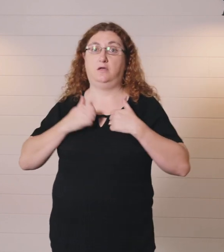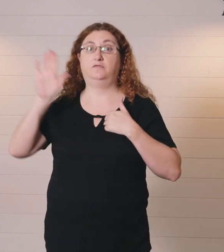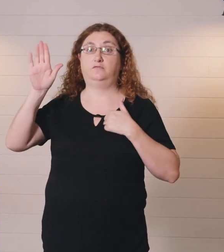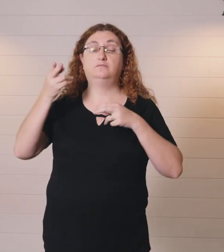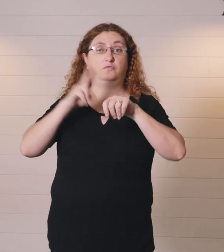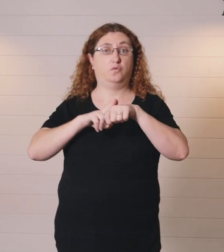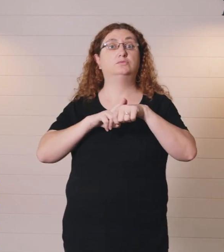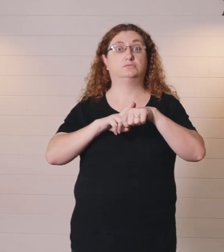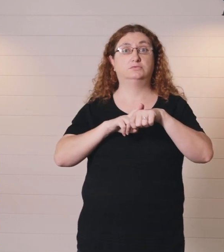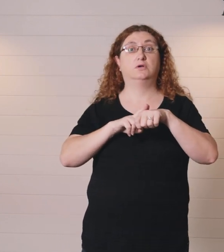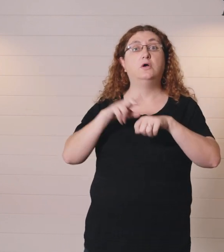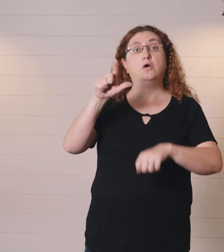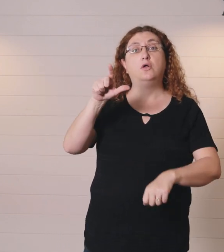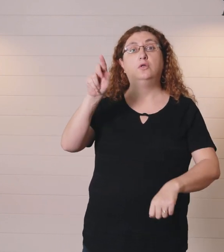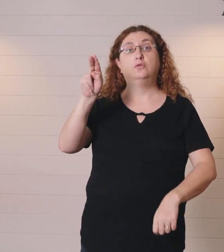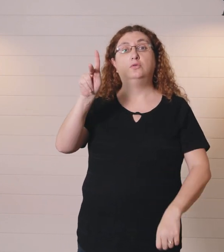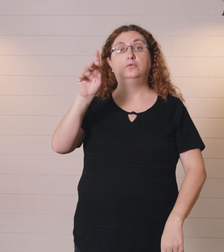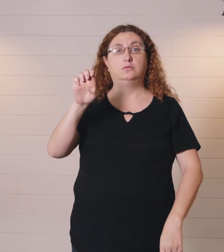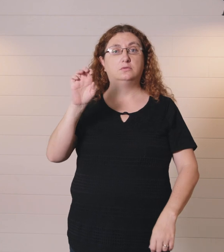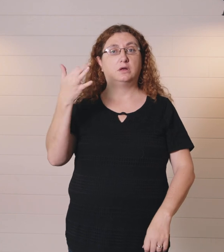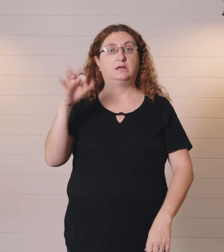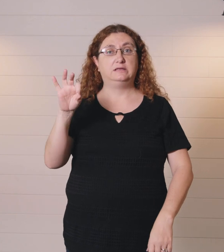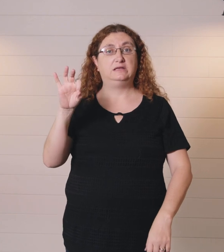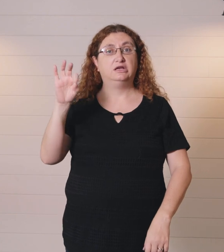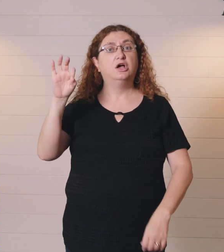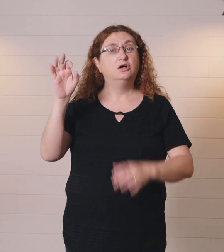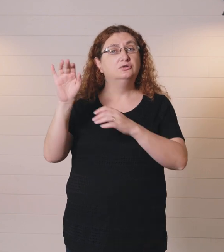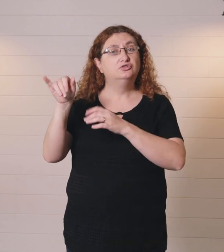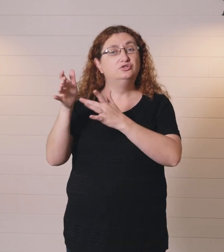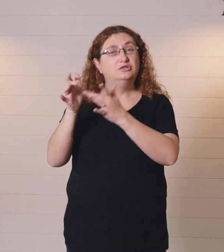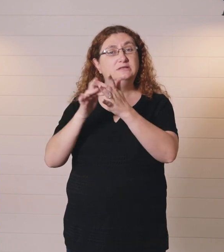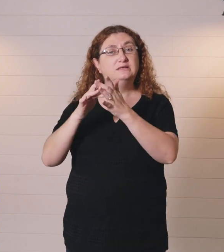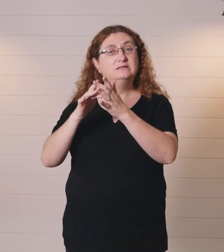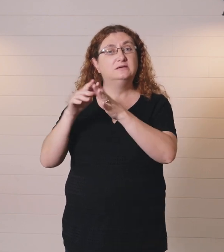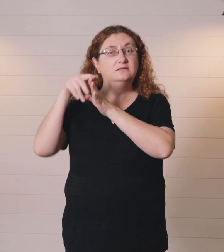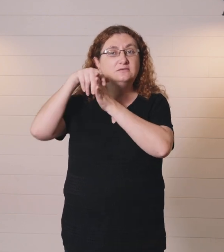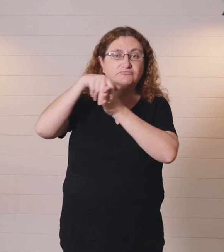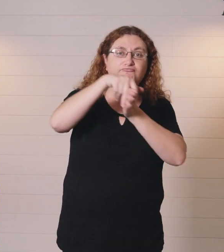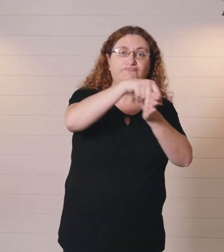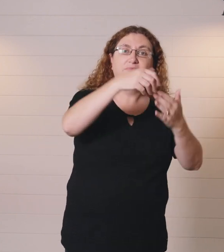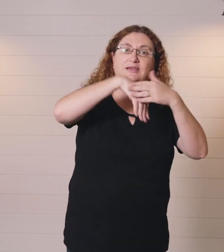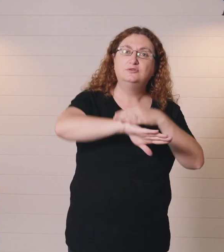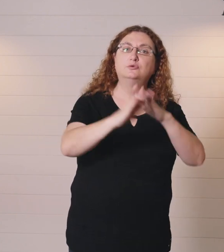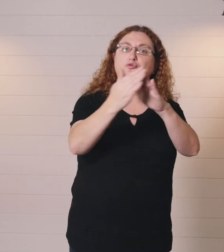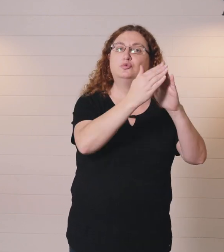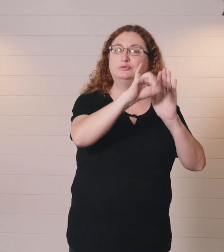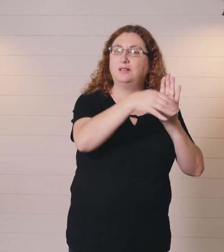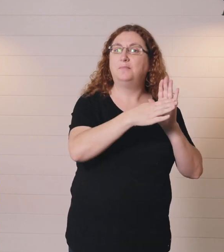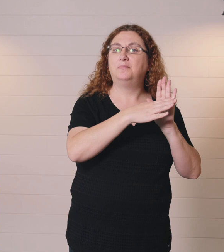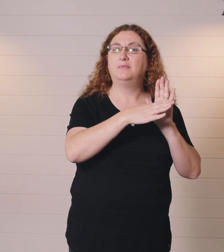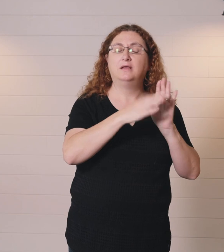course. In Luke 19, he is coming into Jerusalem, and we're told as he comes over the hills, he stops, he looks at the city, and he breaks